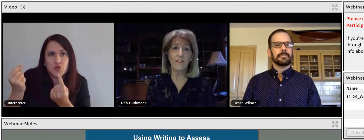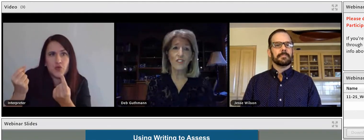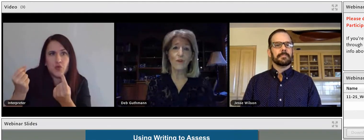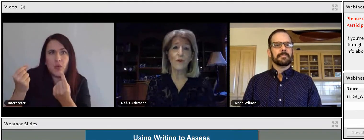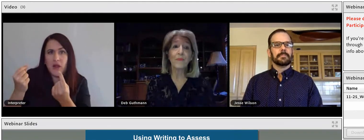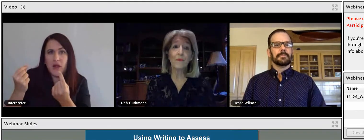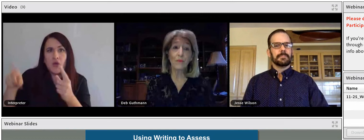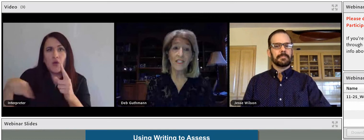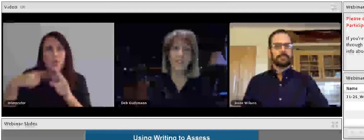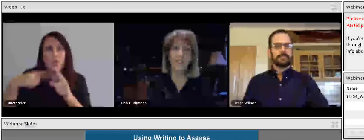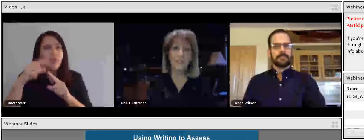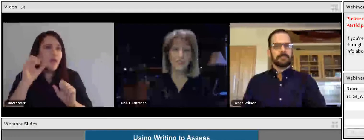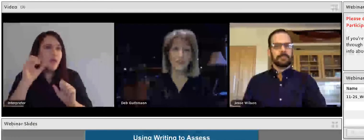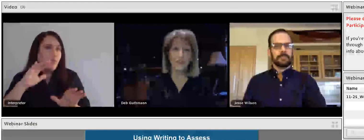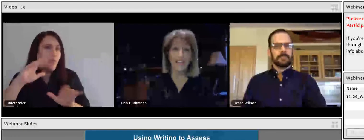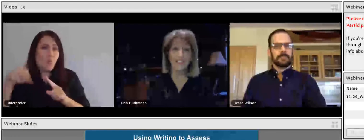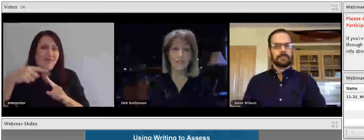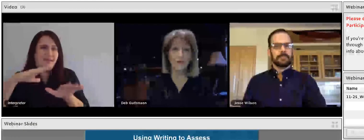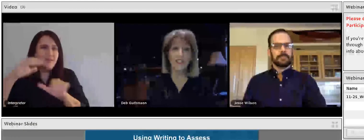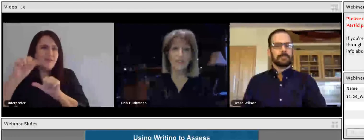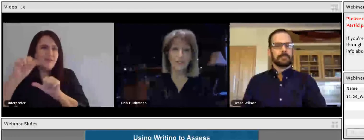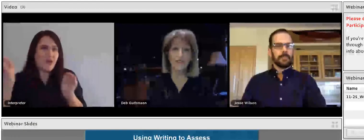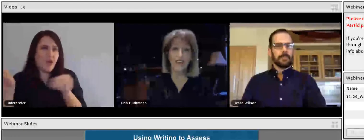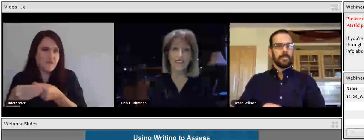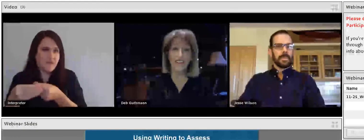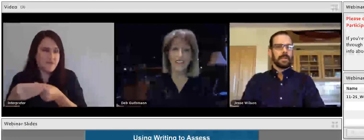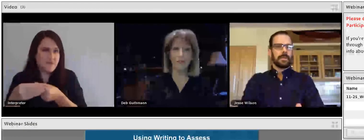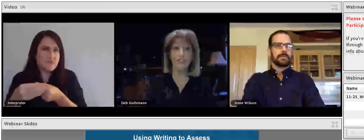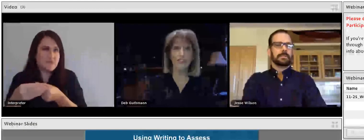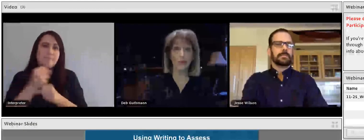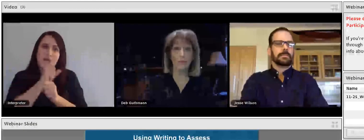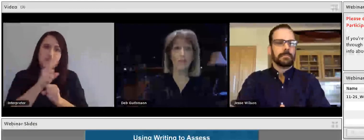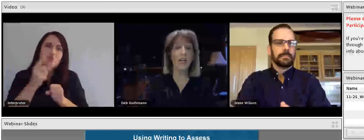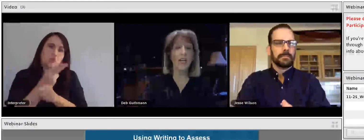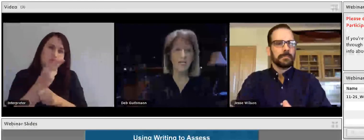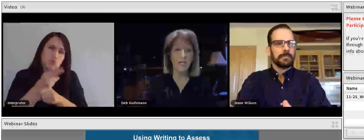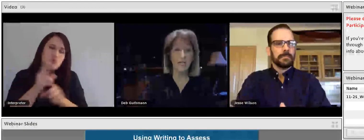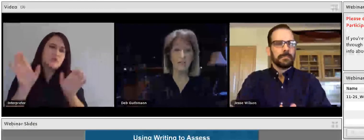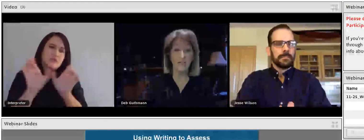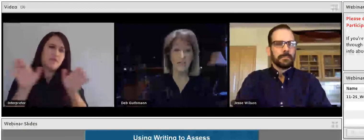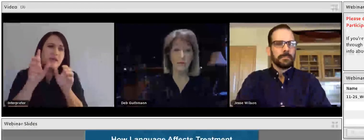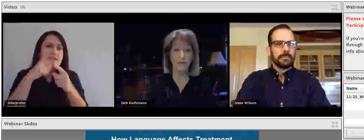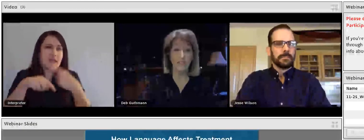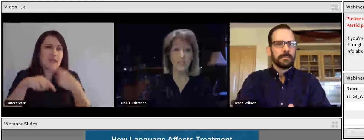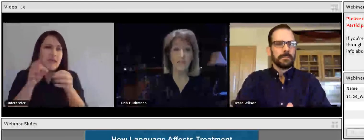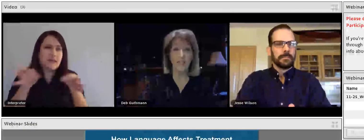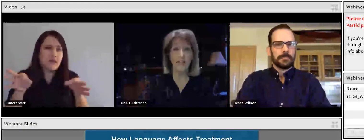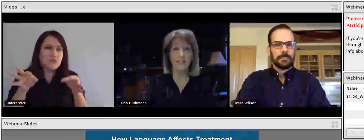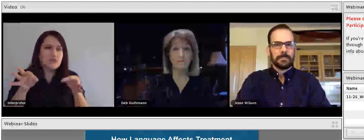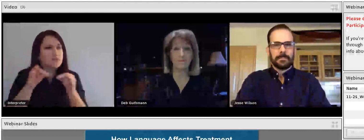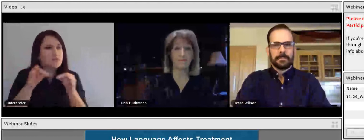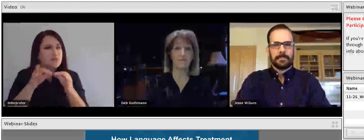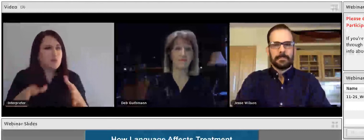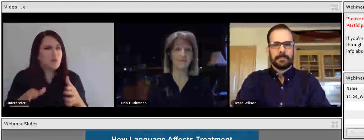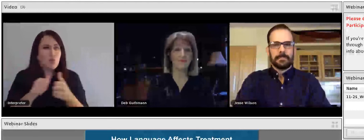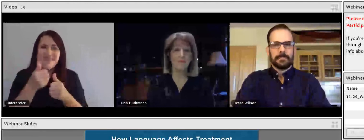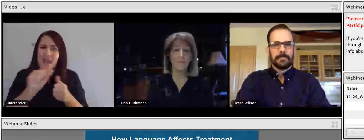that office. So please be sure and use a certified sign language interpreter for any kind of assessment with a deaf